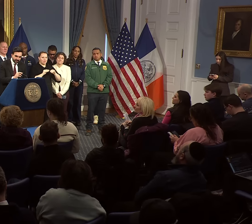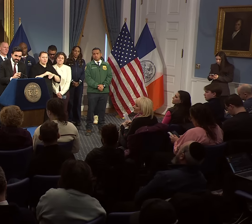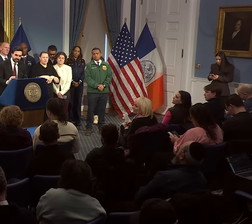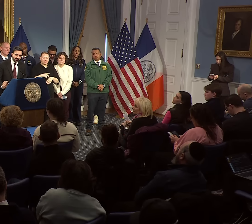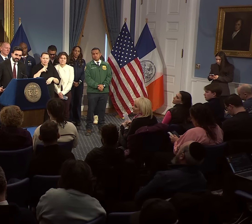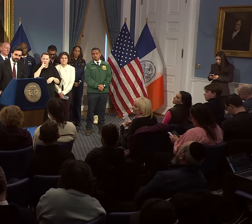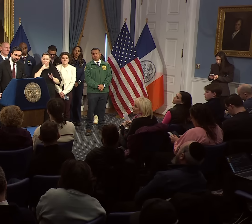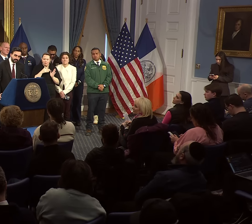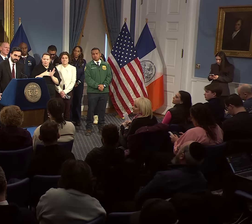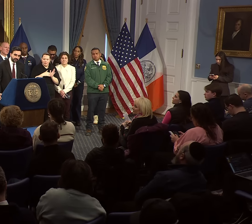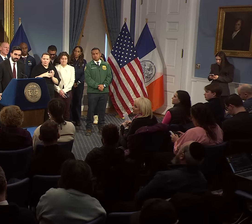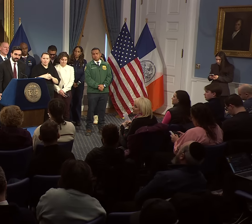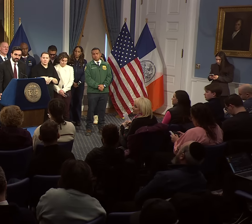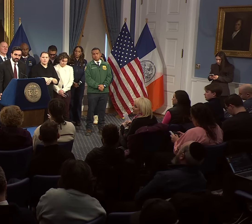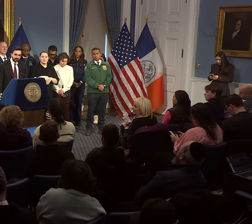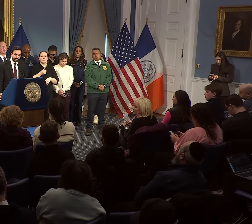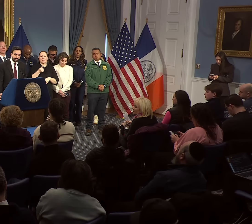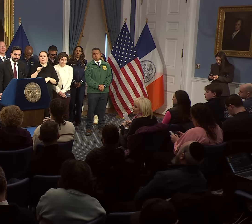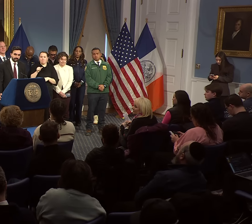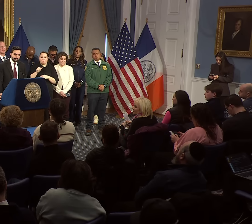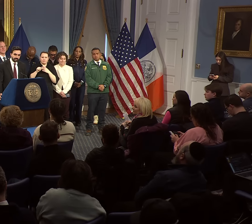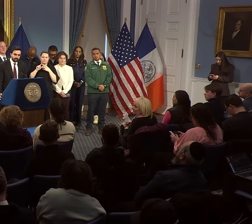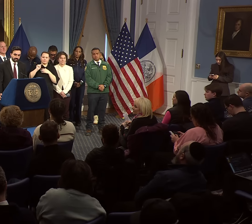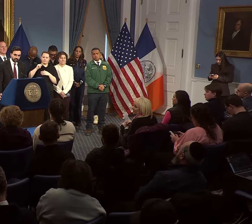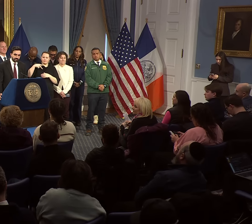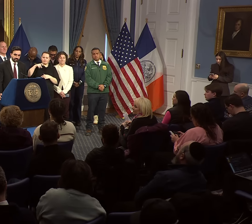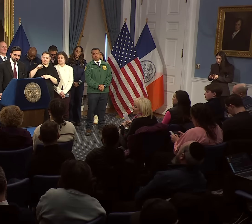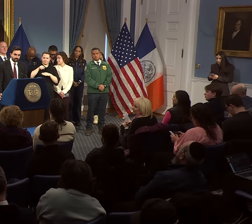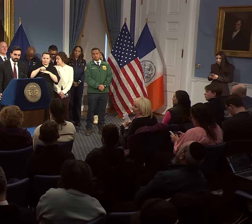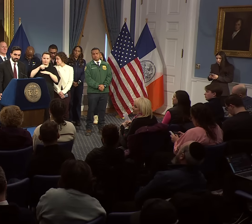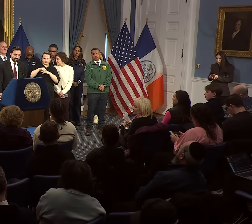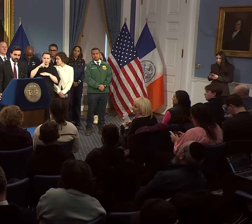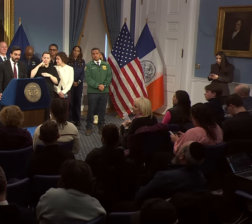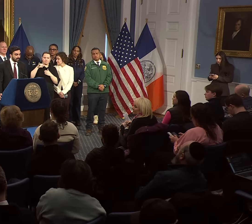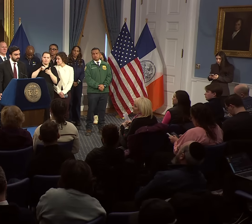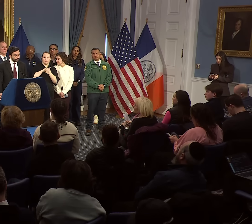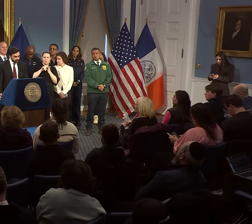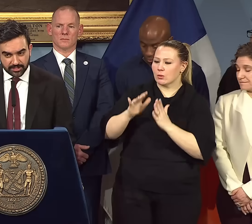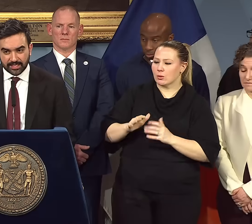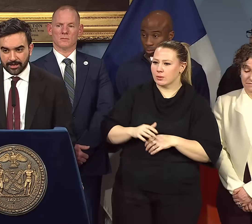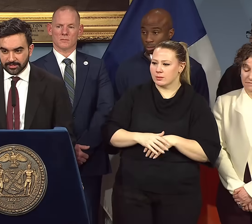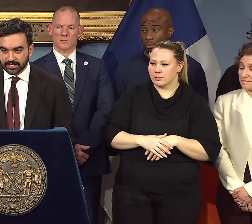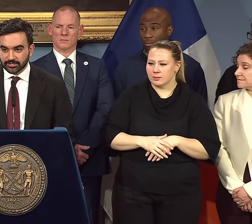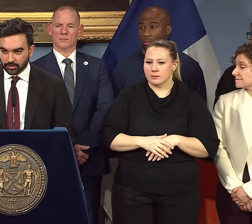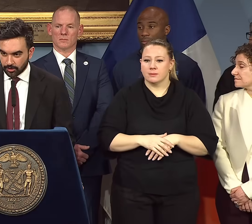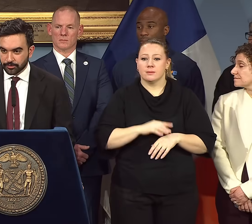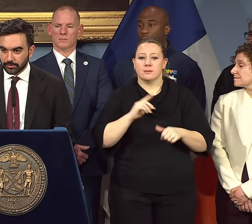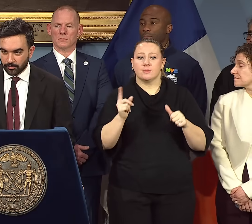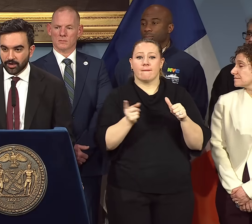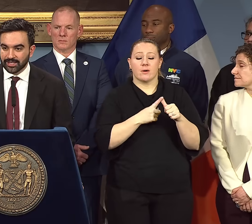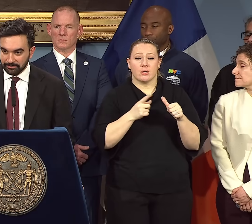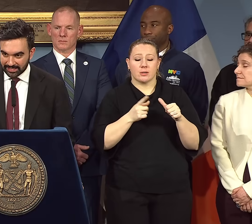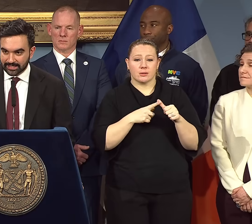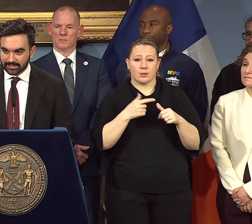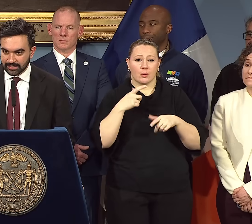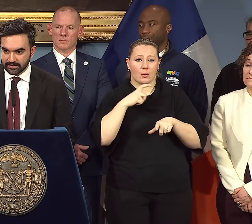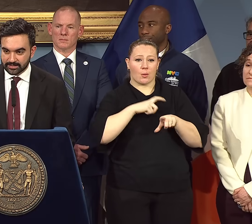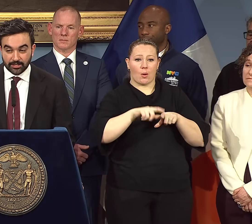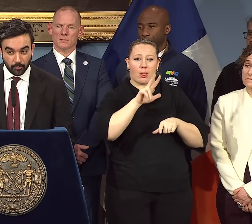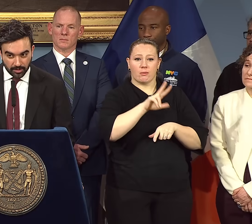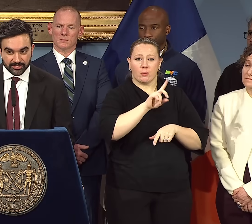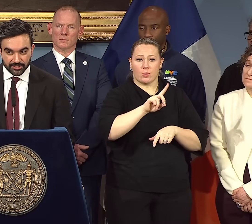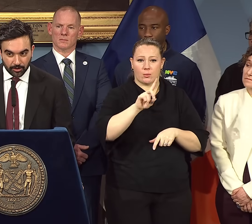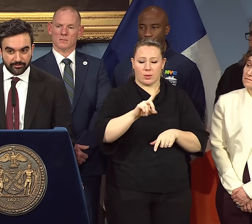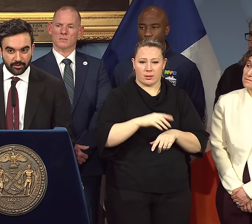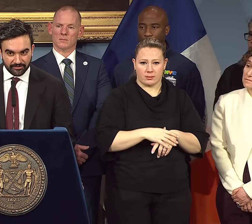time? Do you have any tips and advice for me? Tips or advice for the New Yorkers that are currently in the cold because of the outages? I think the first thing I would say is to call 311 immediately. The